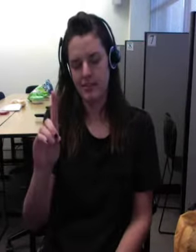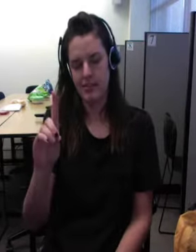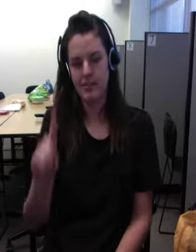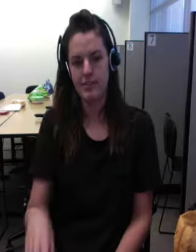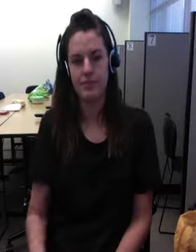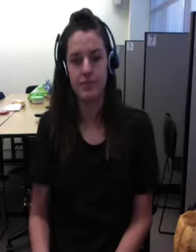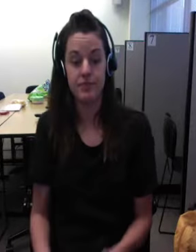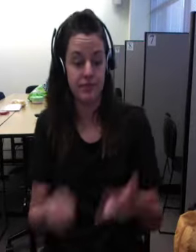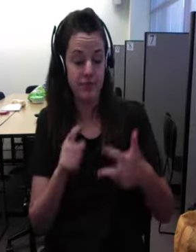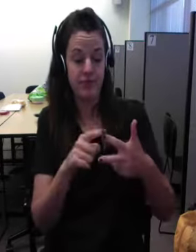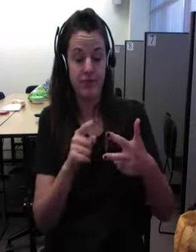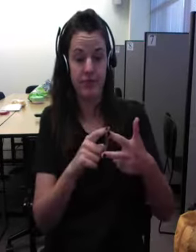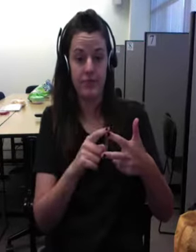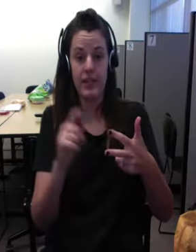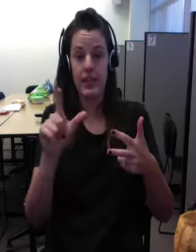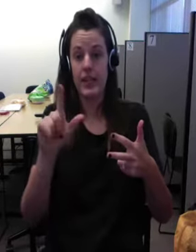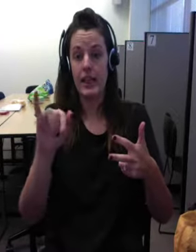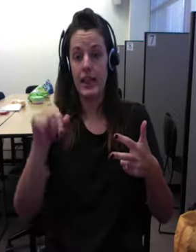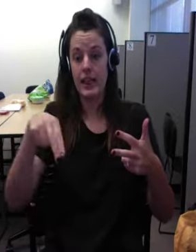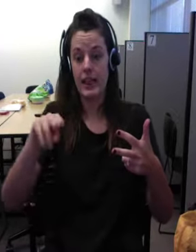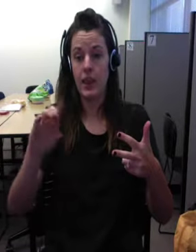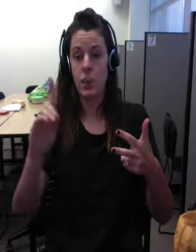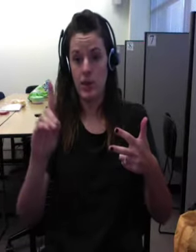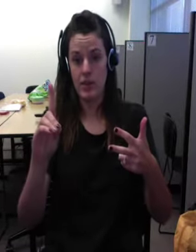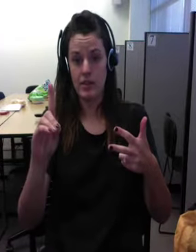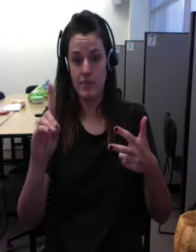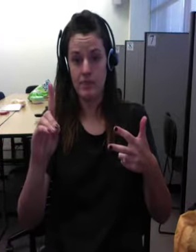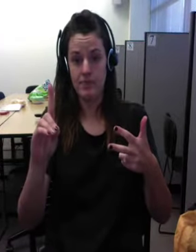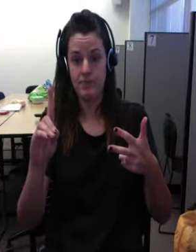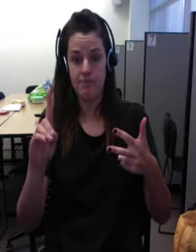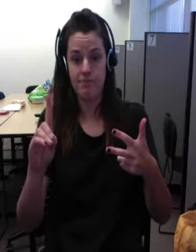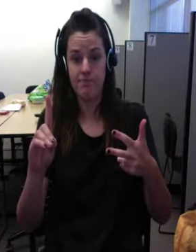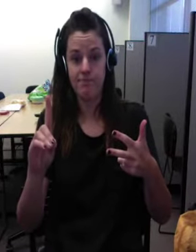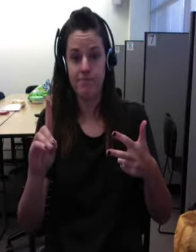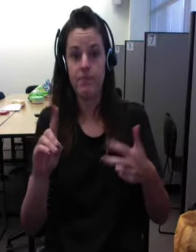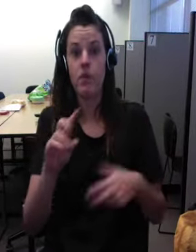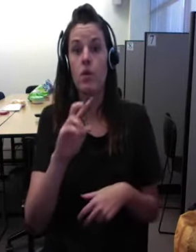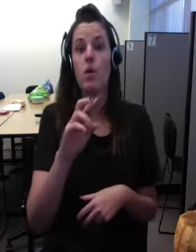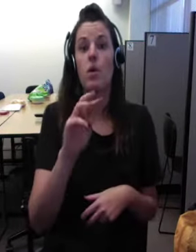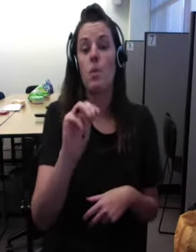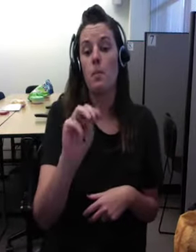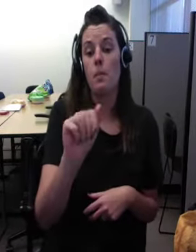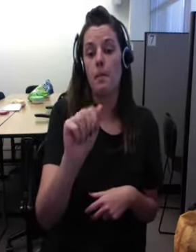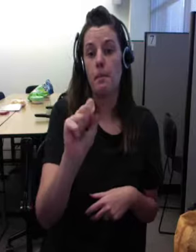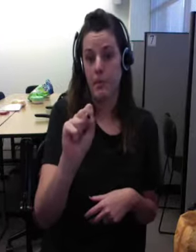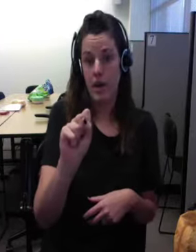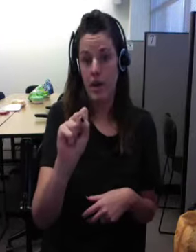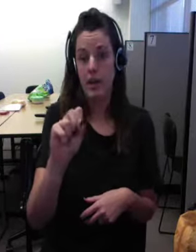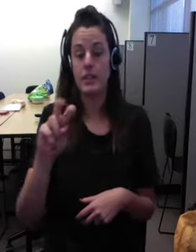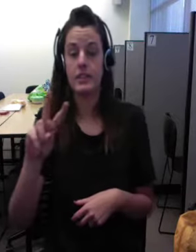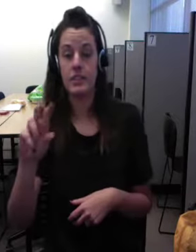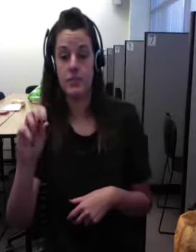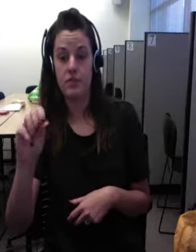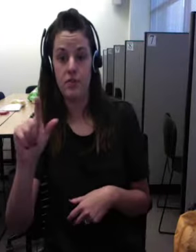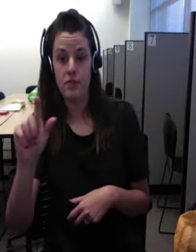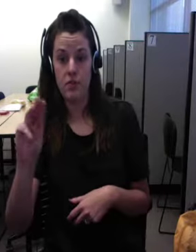Liquid is the next state of matter. Liquids have a definite volume and mass, but they do not have a definite